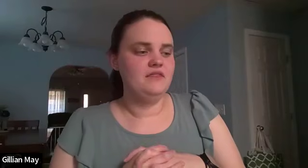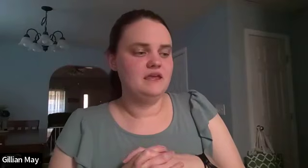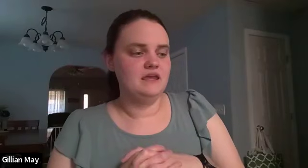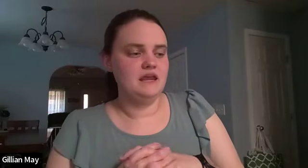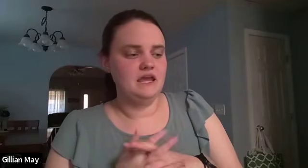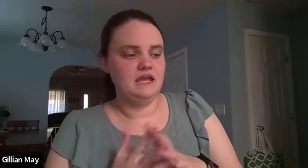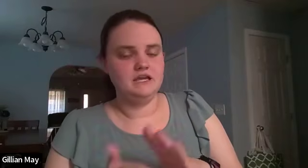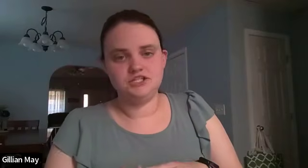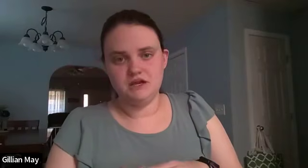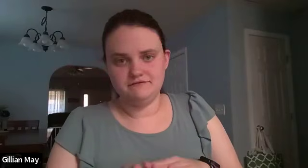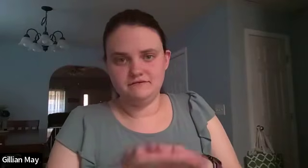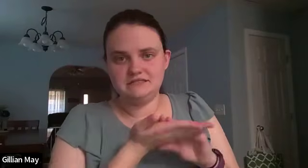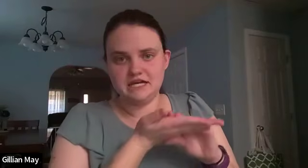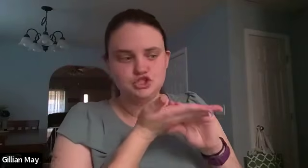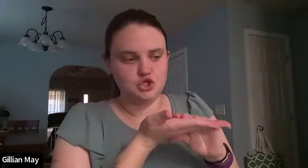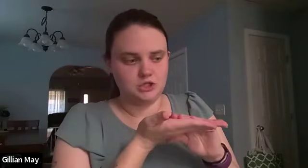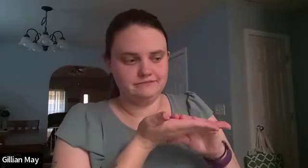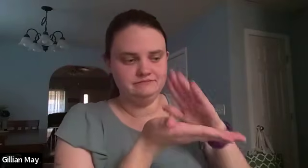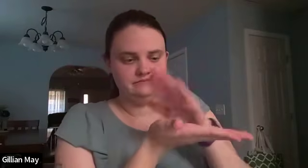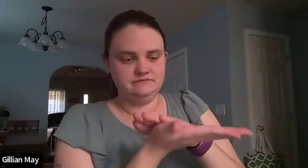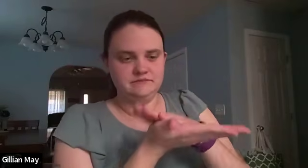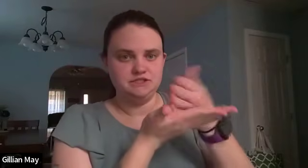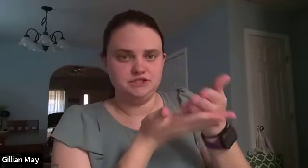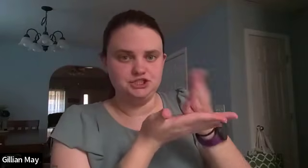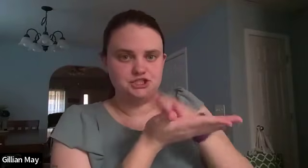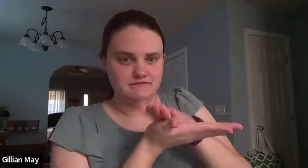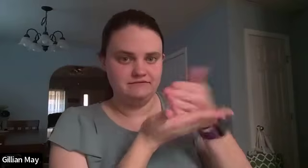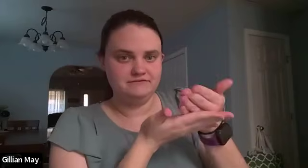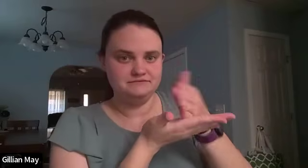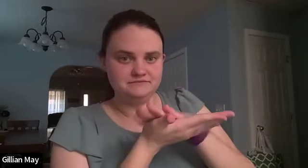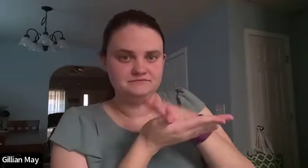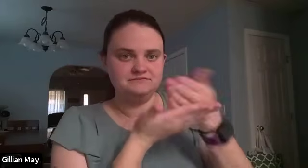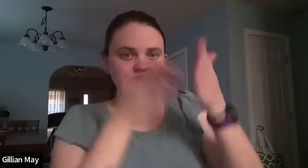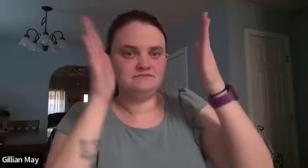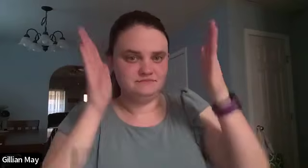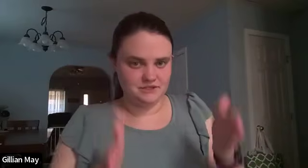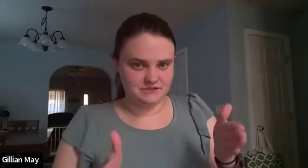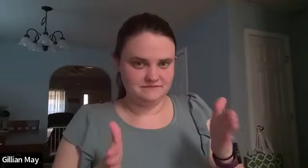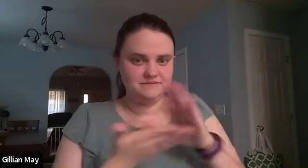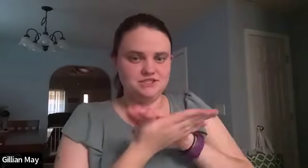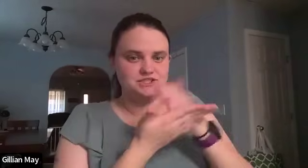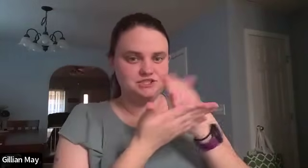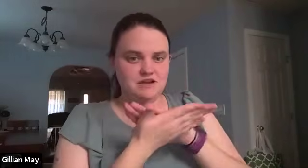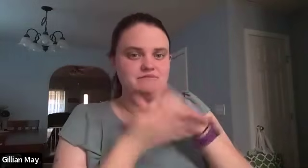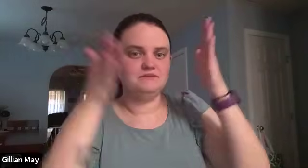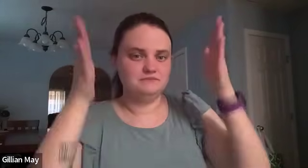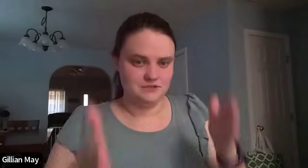And then a chef/cook, chef, person, chef,